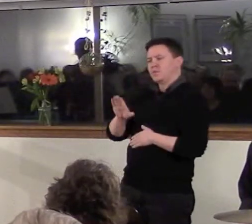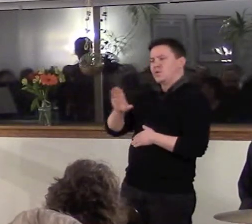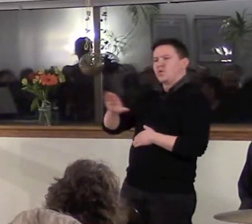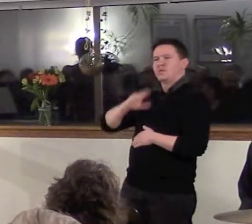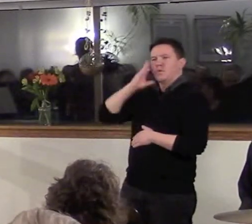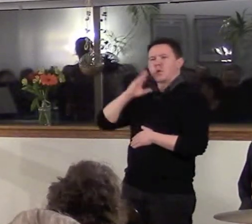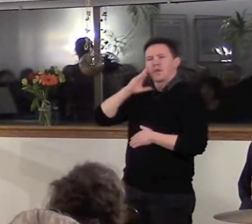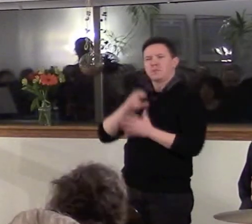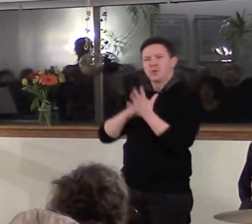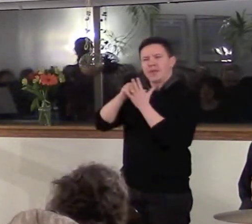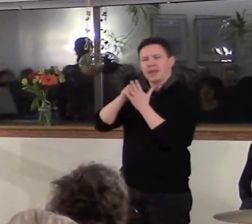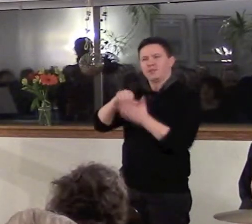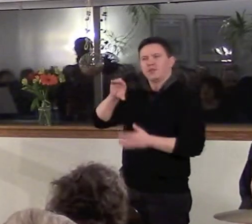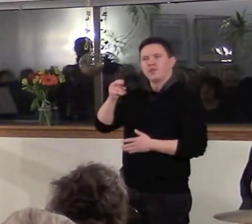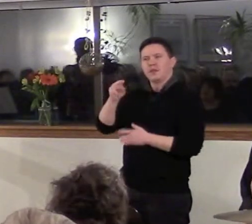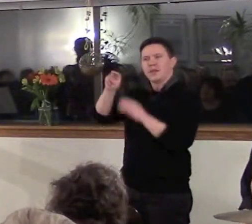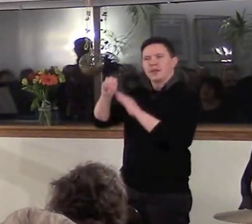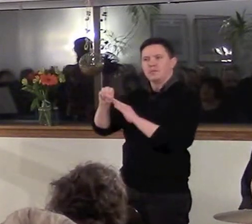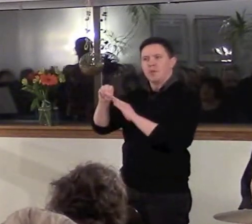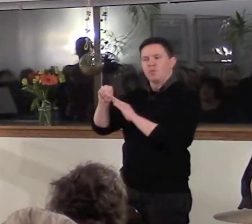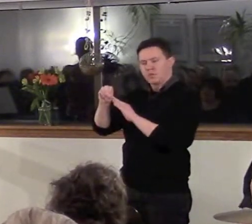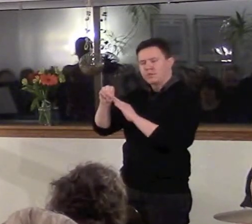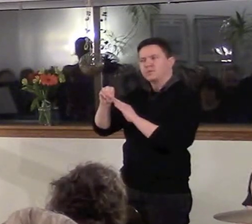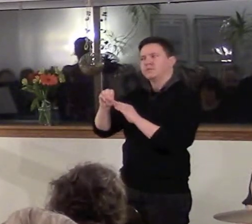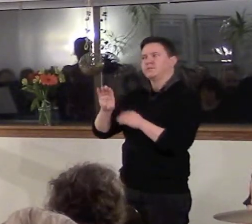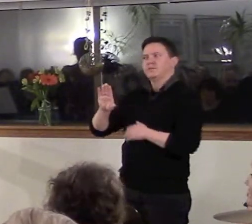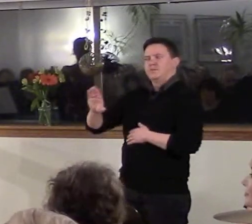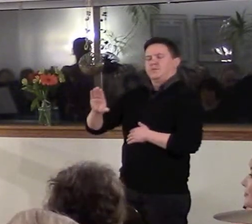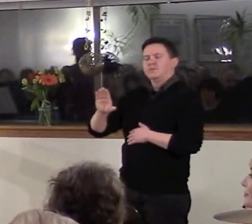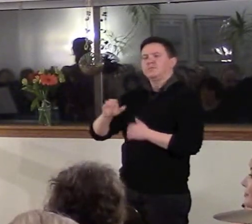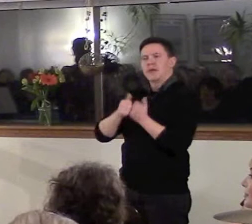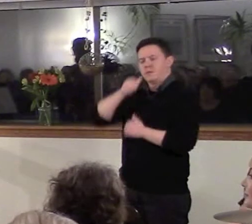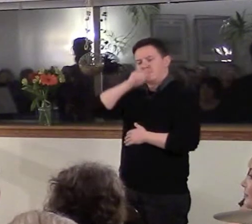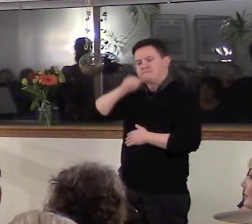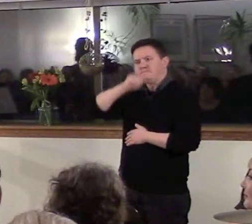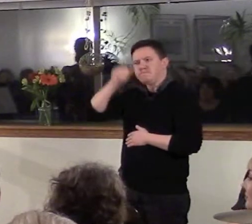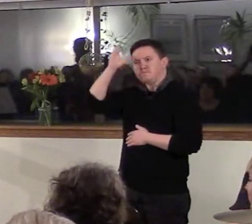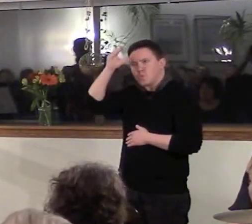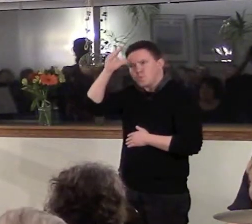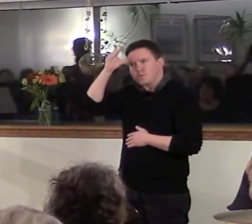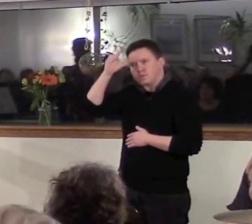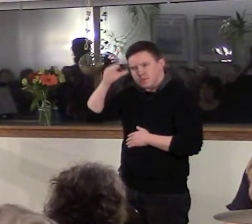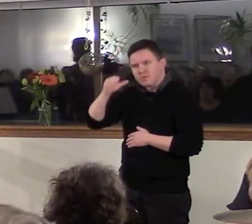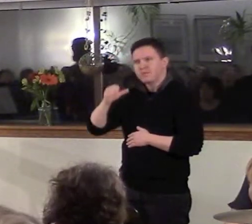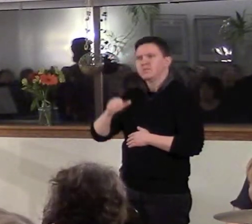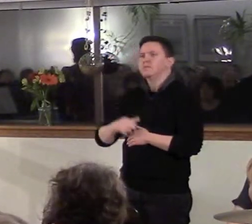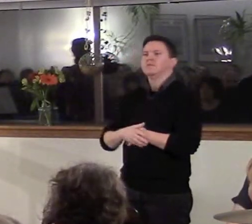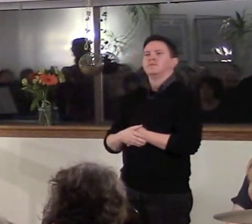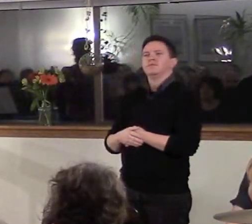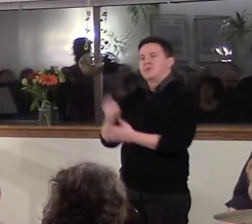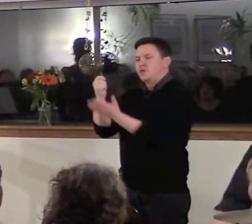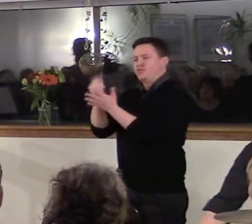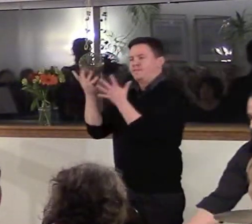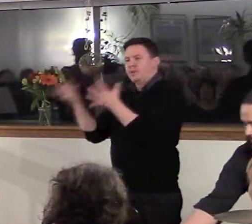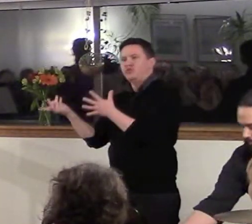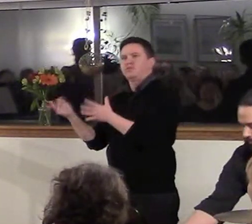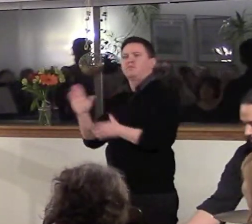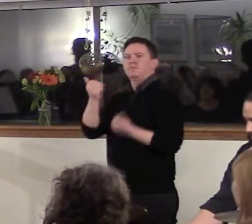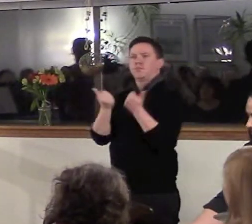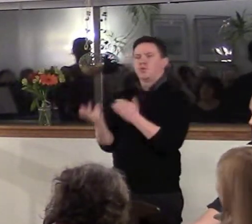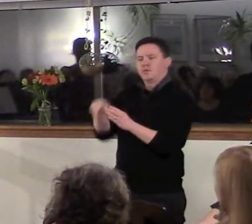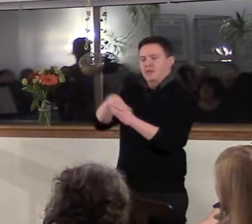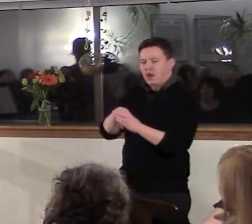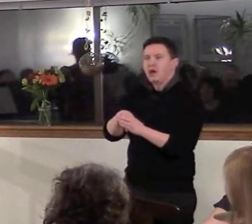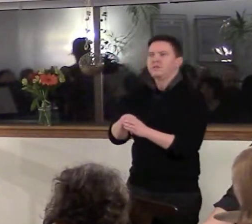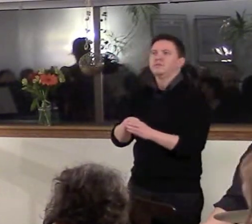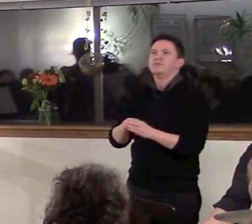chemo, this was a song that really got her through that. She would get into the car and she'd turn the song on and she'd sit